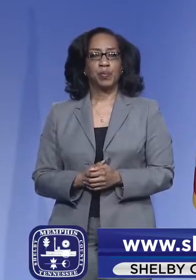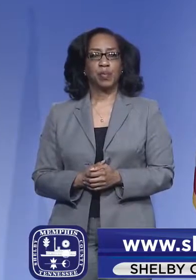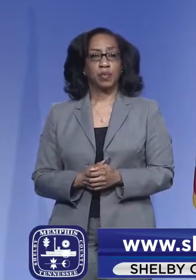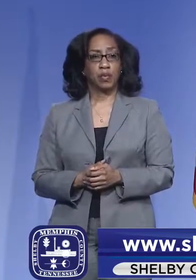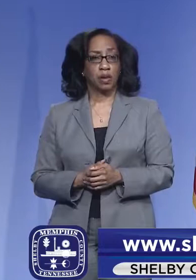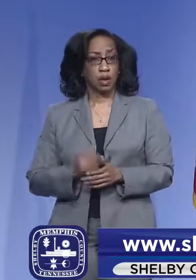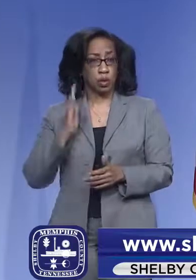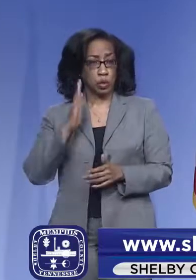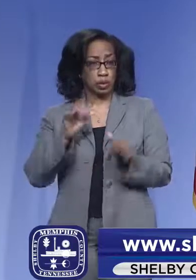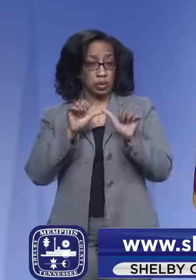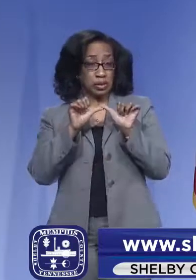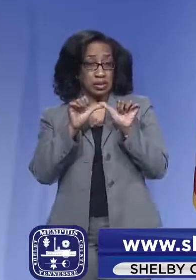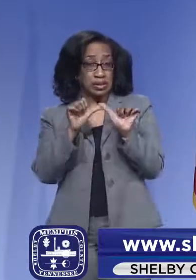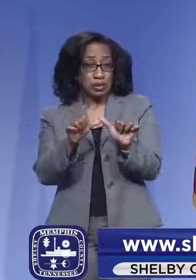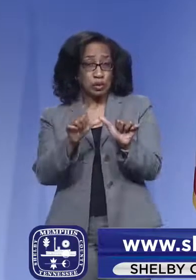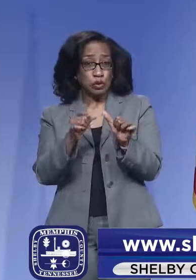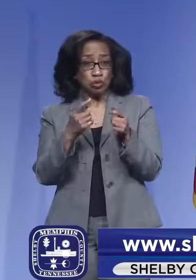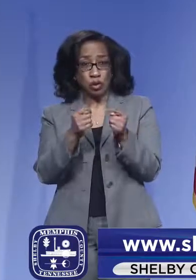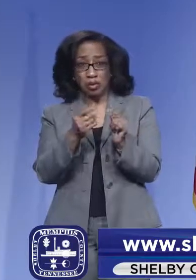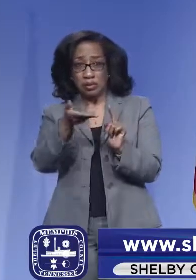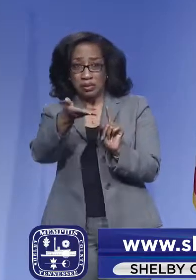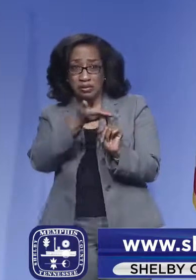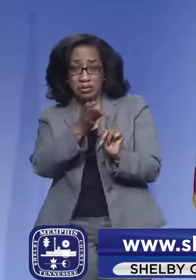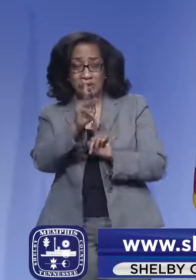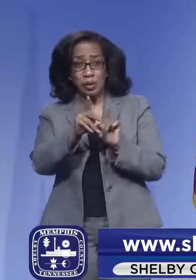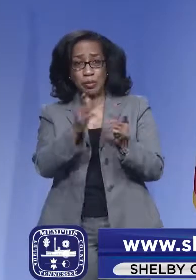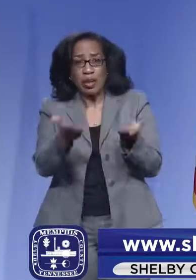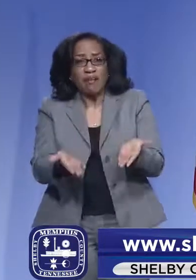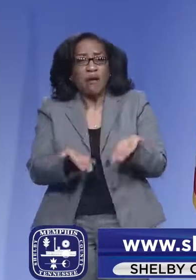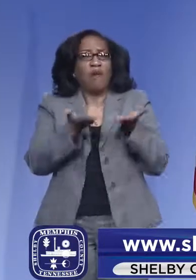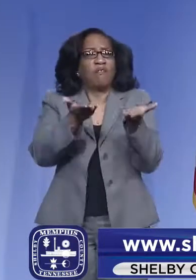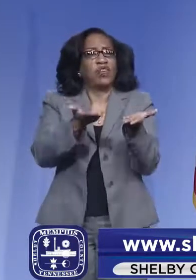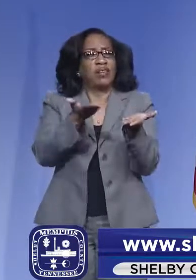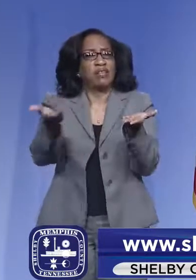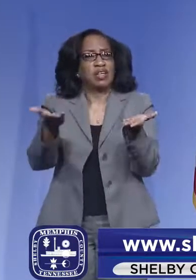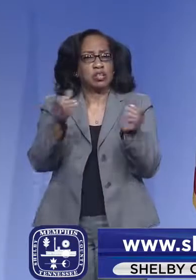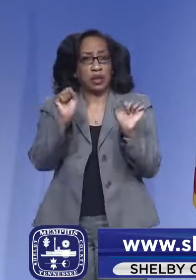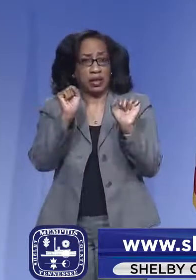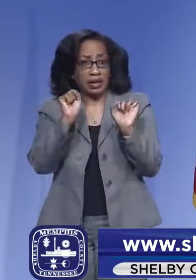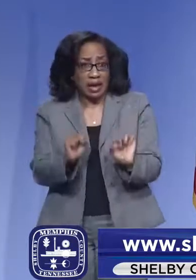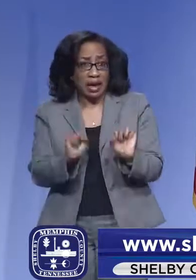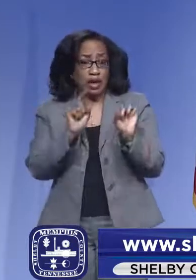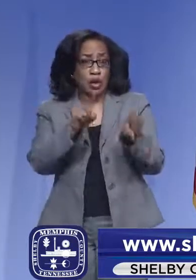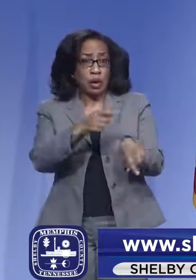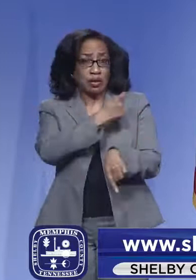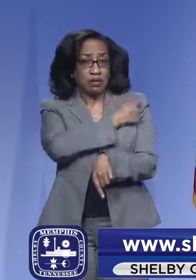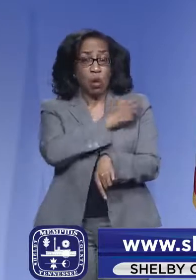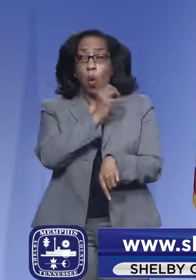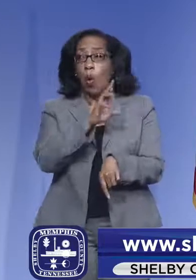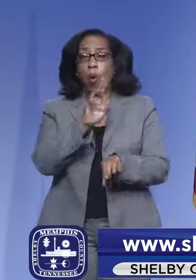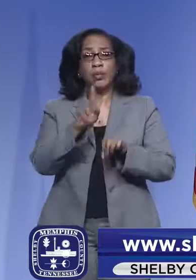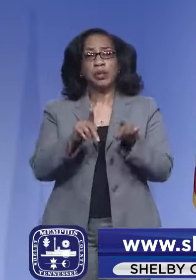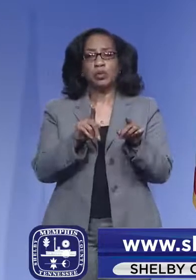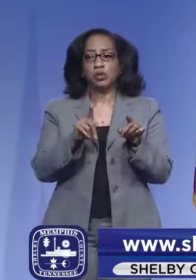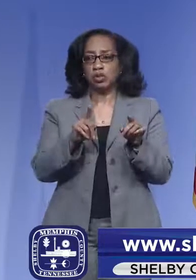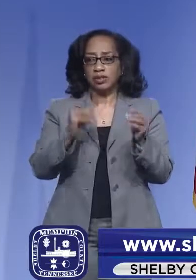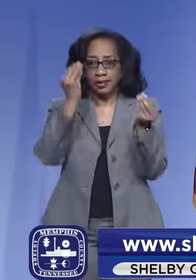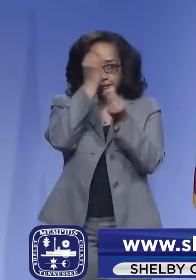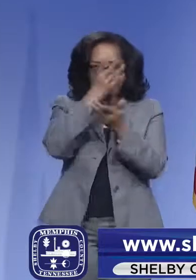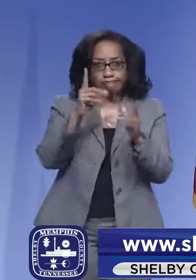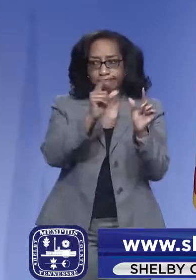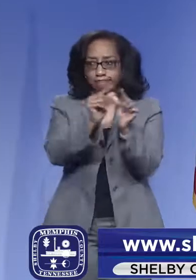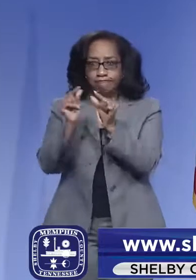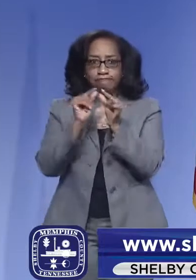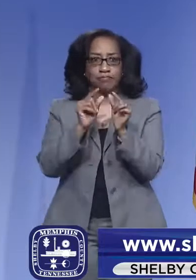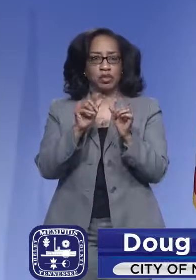offer incentives to get people to come out and get vaccinated, or will it more be word of mouth and people trying to convince their friends and